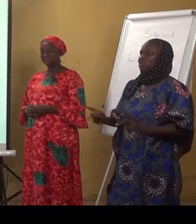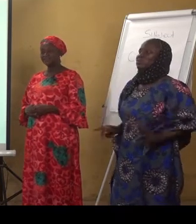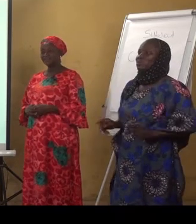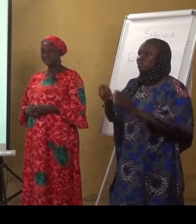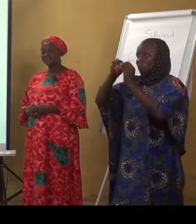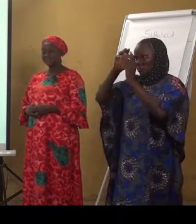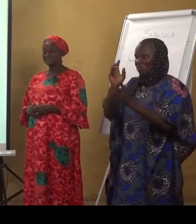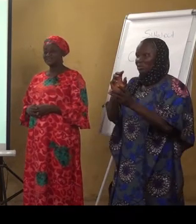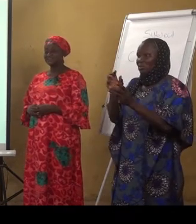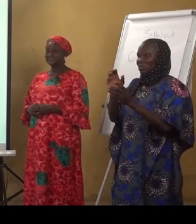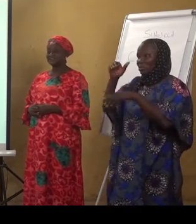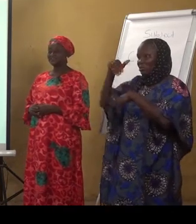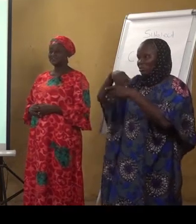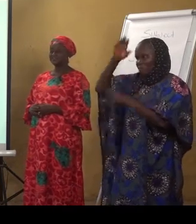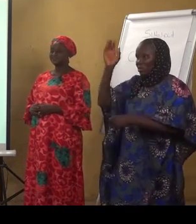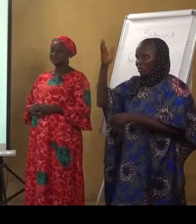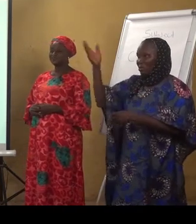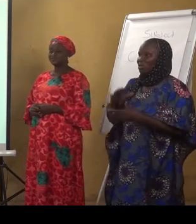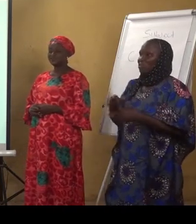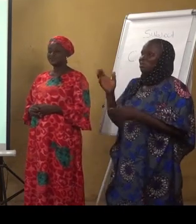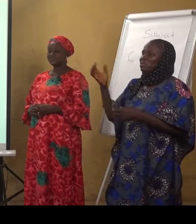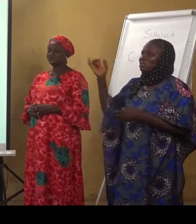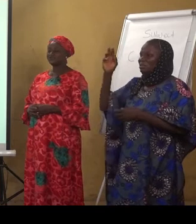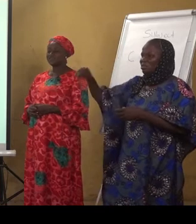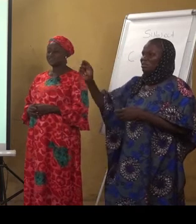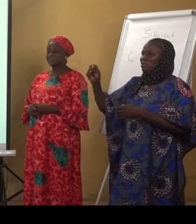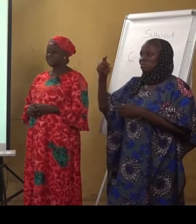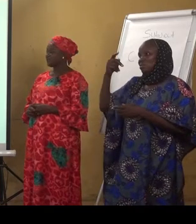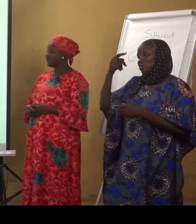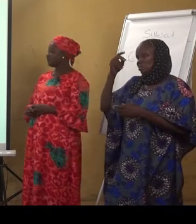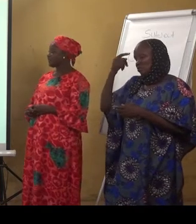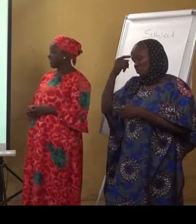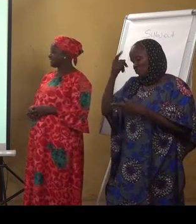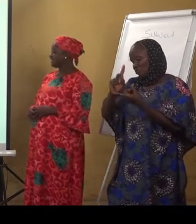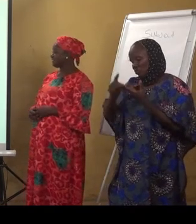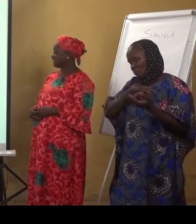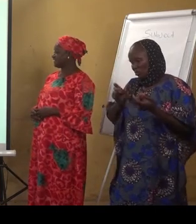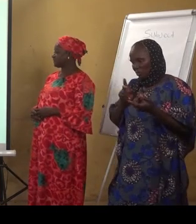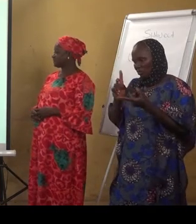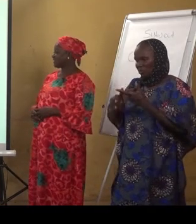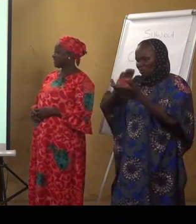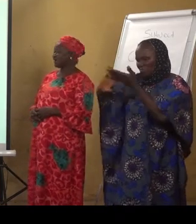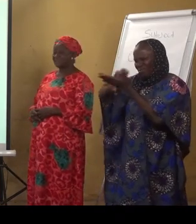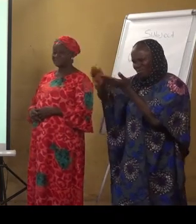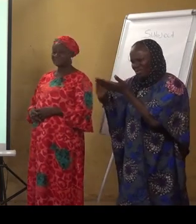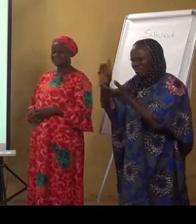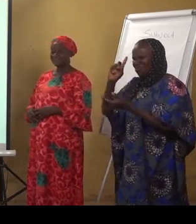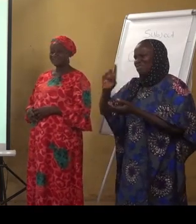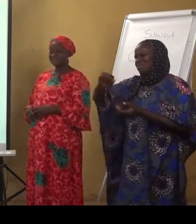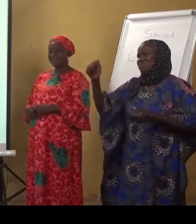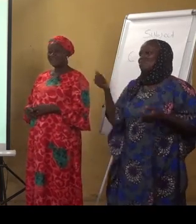students out there, there is need for us to forgive one another.